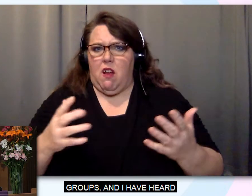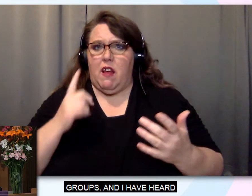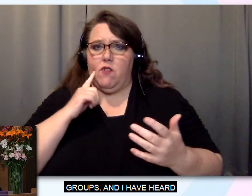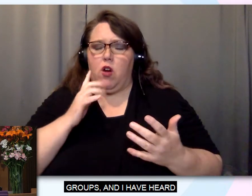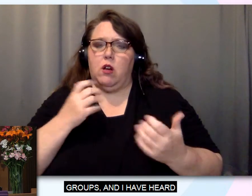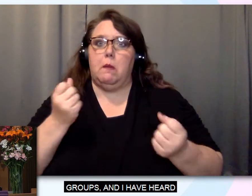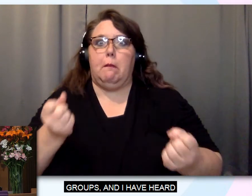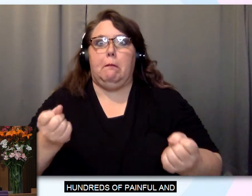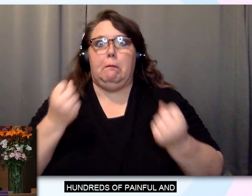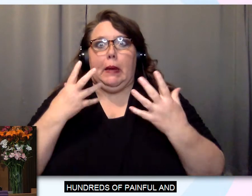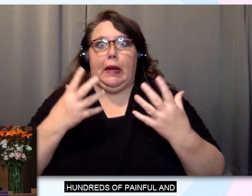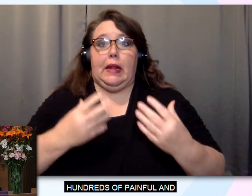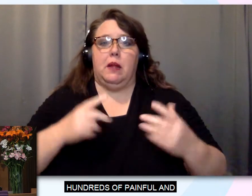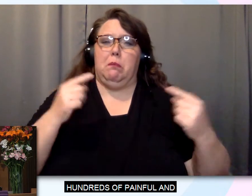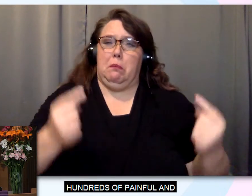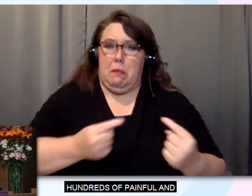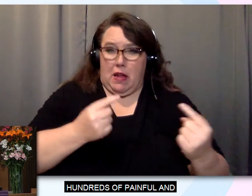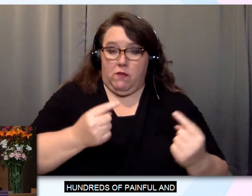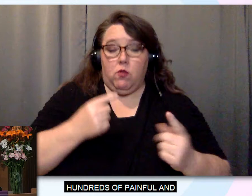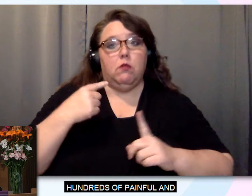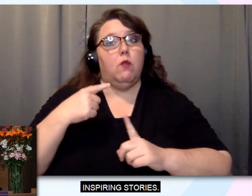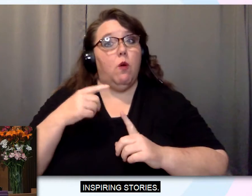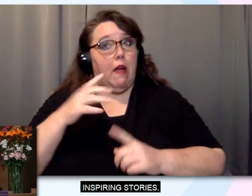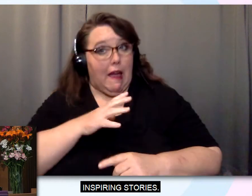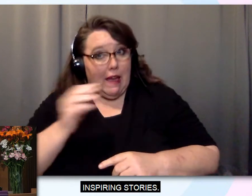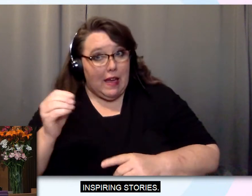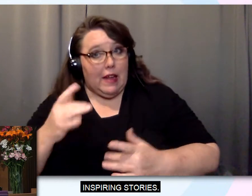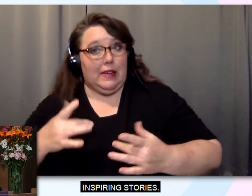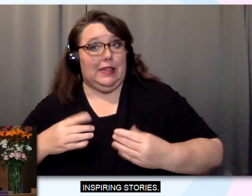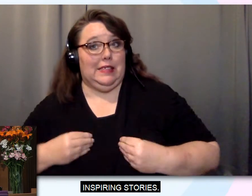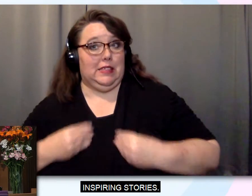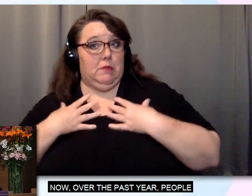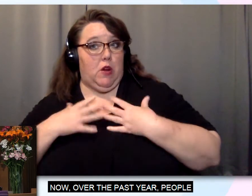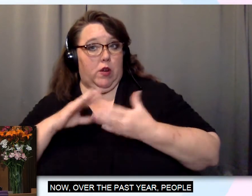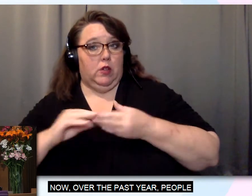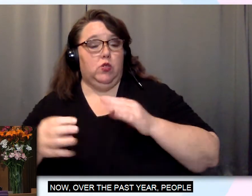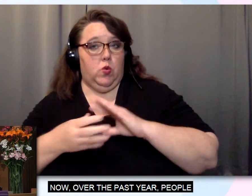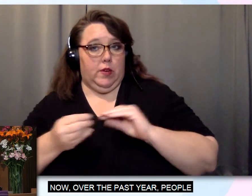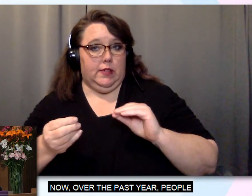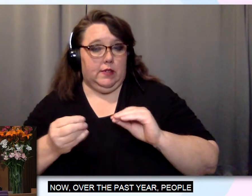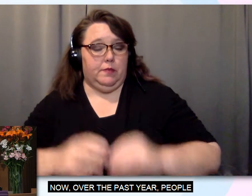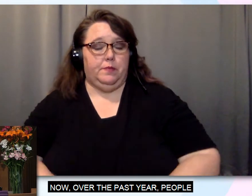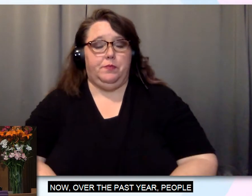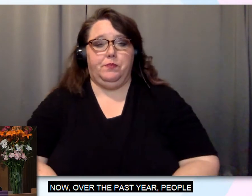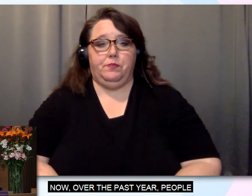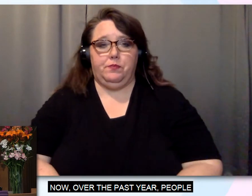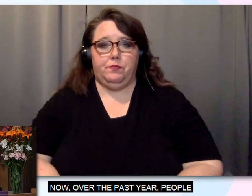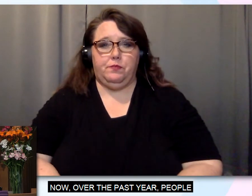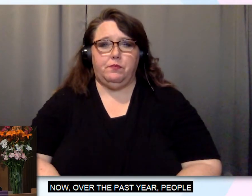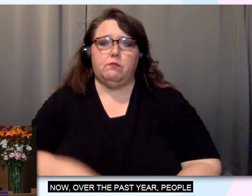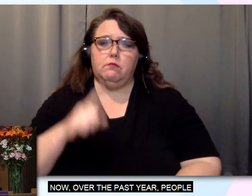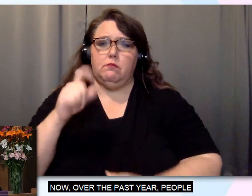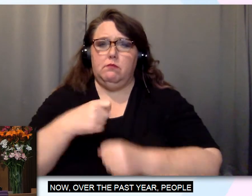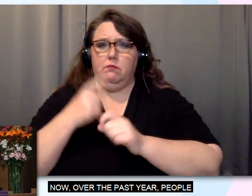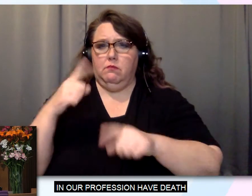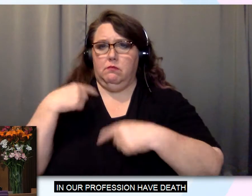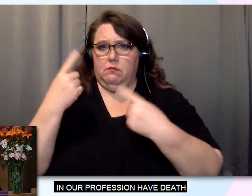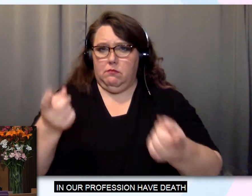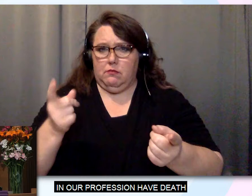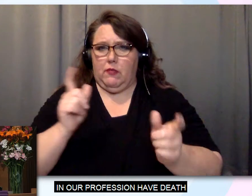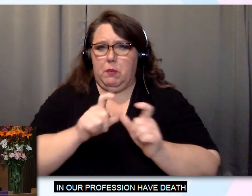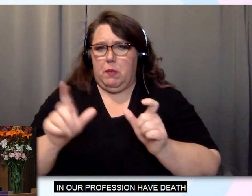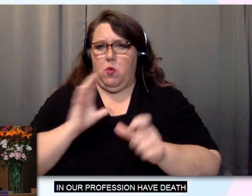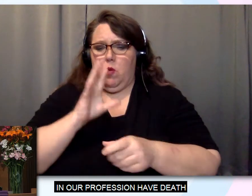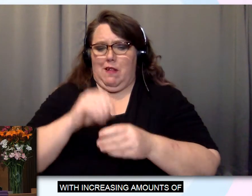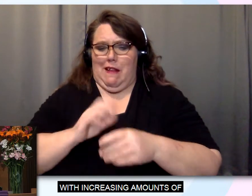of painful and inspiring stories. Now, over the past year, people in our